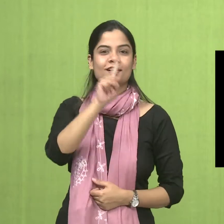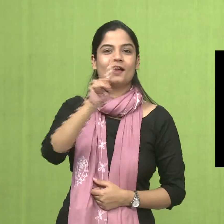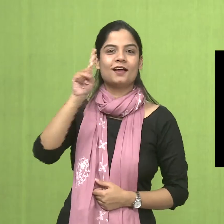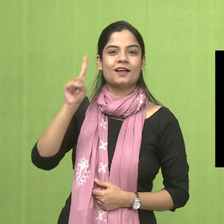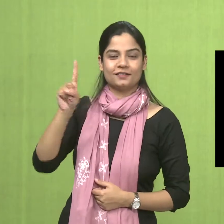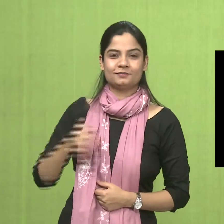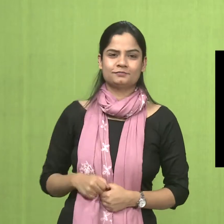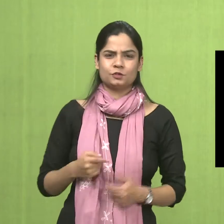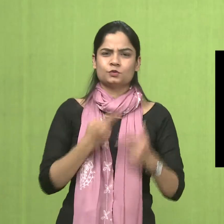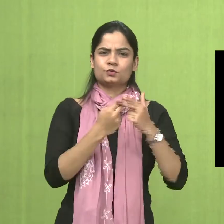Lesson number 11,